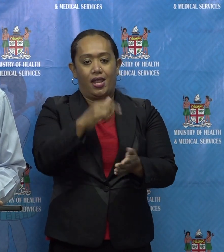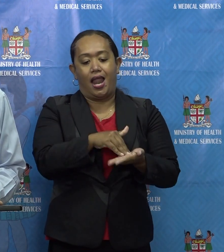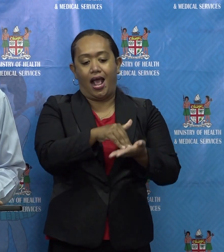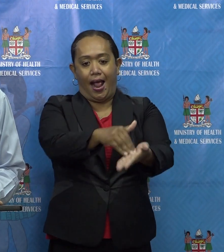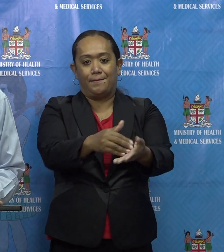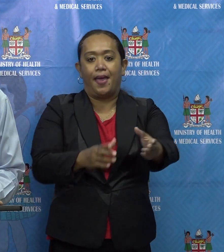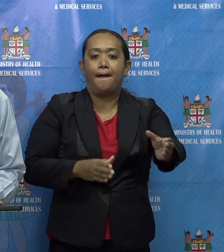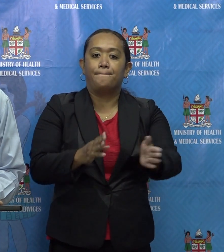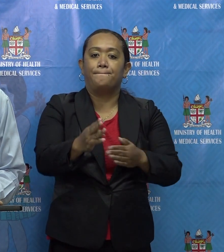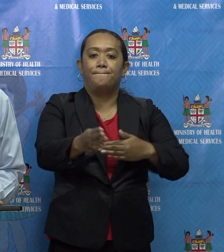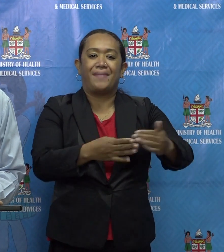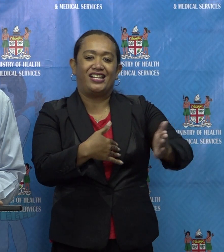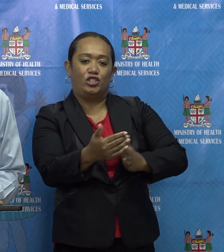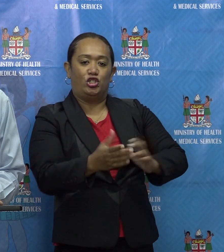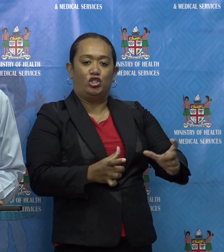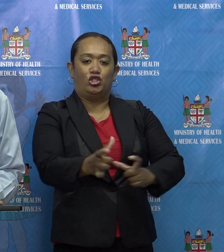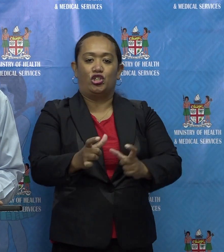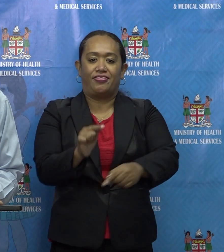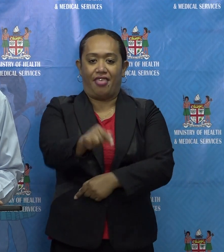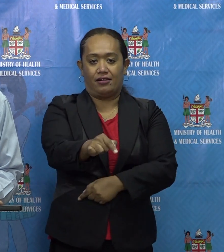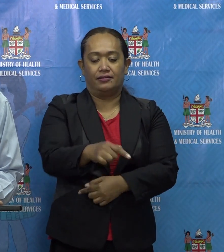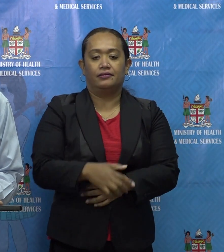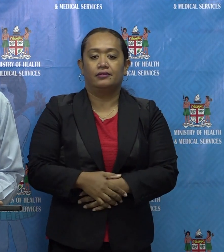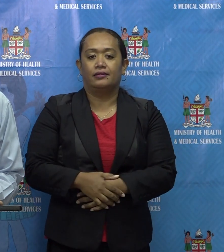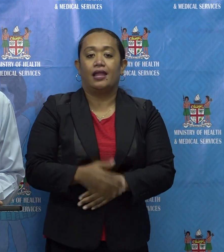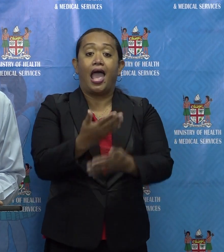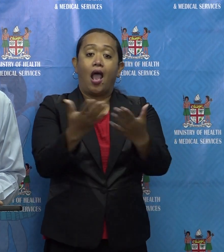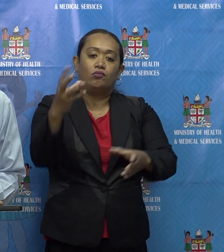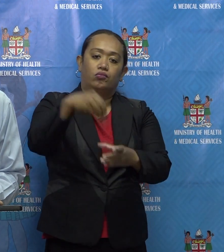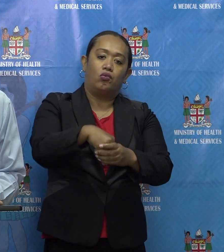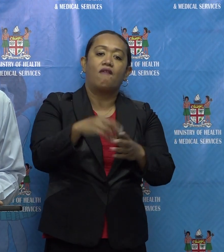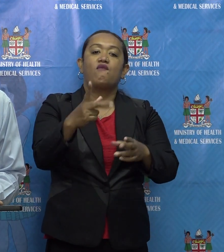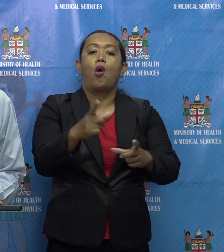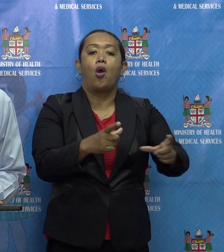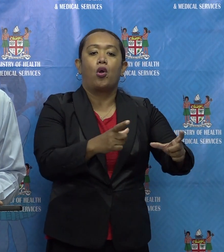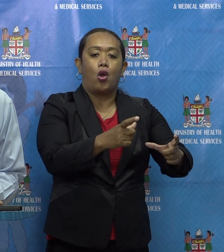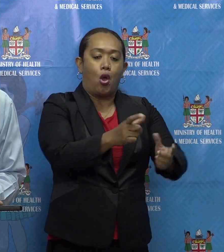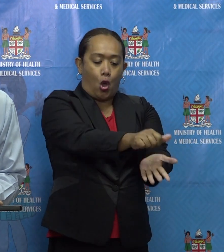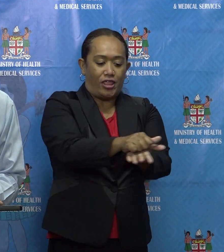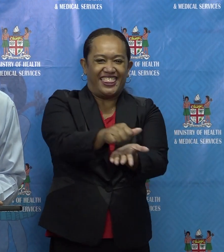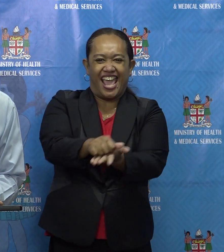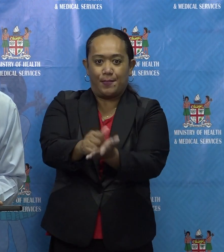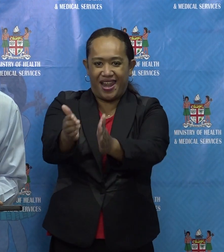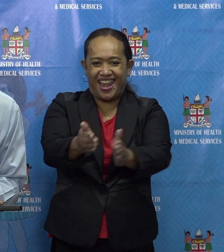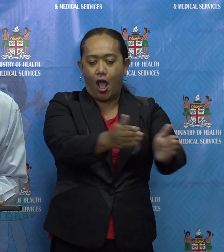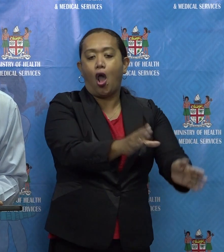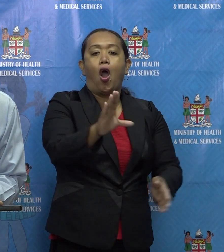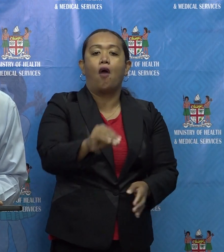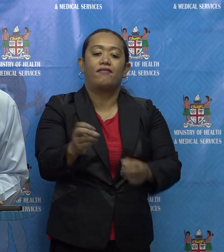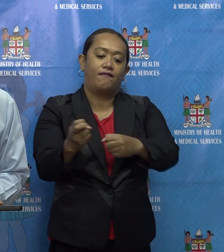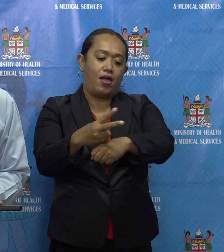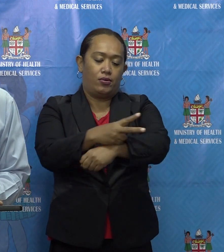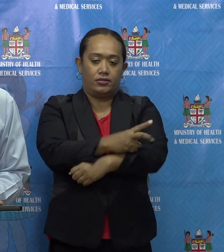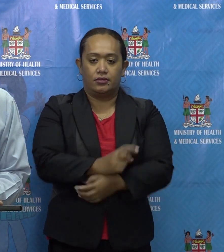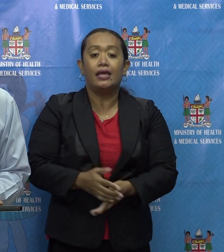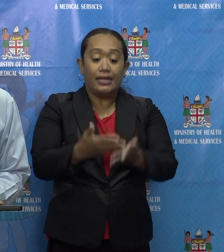their energy and resources entirely on matters relating to the containment of the virus. This is a model that has been adopted and is